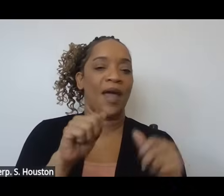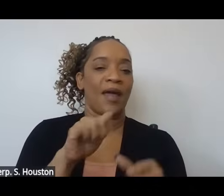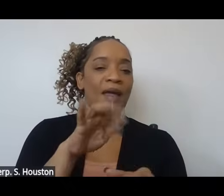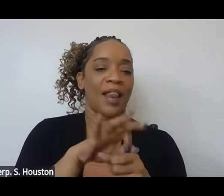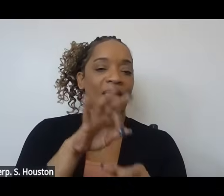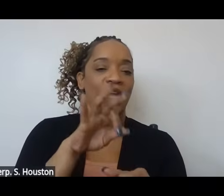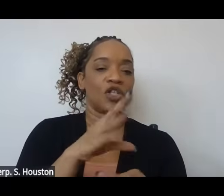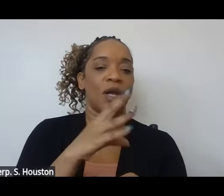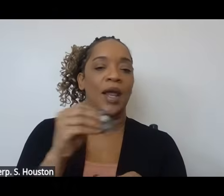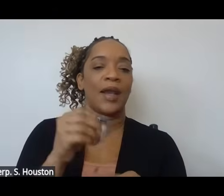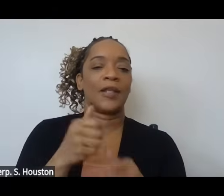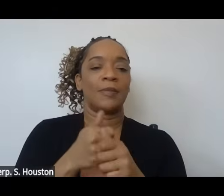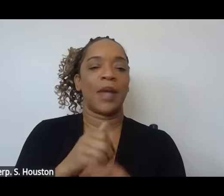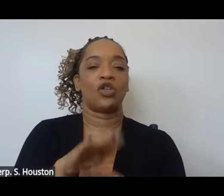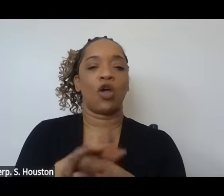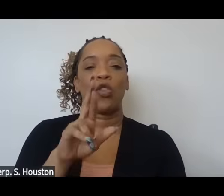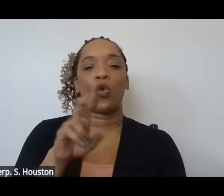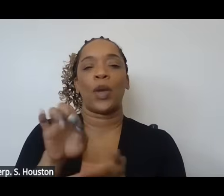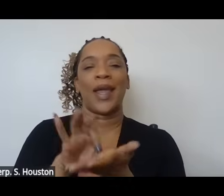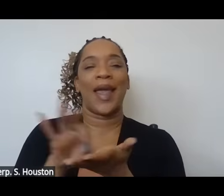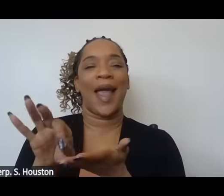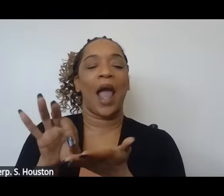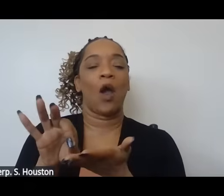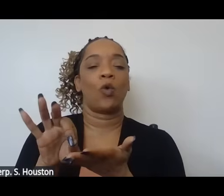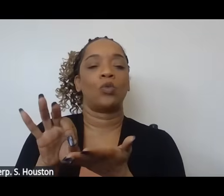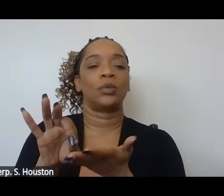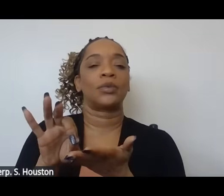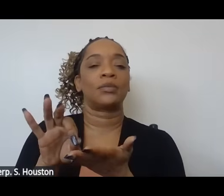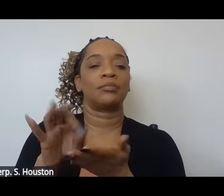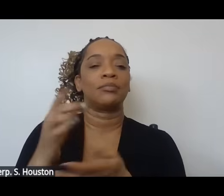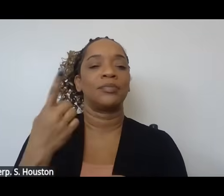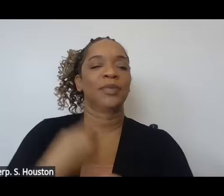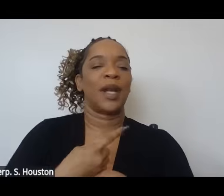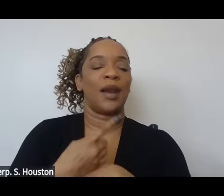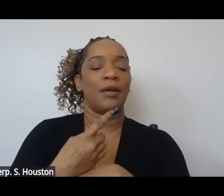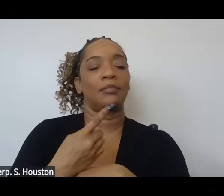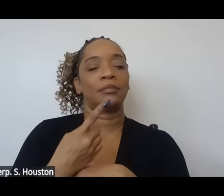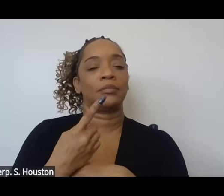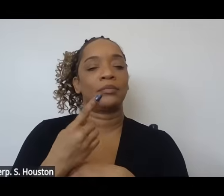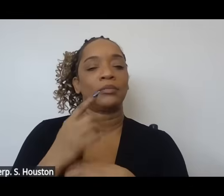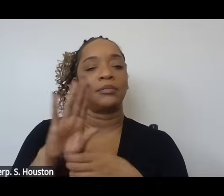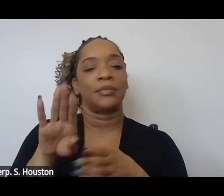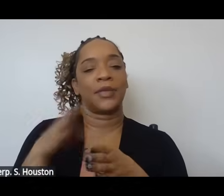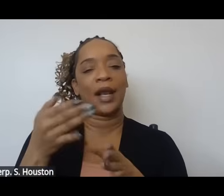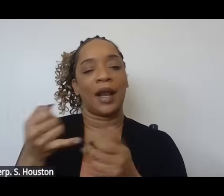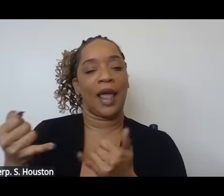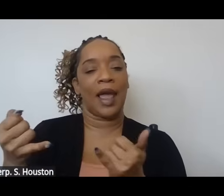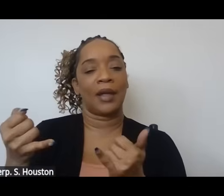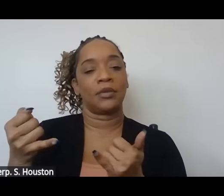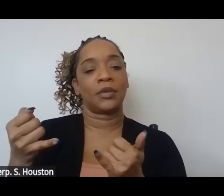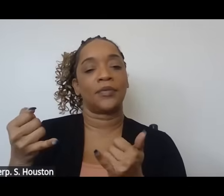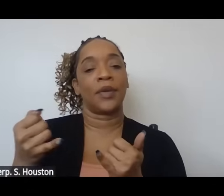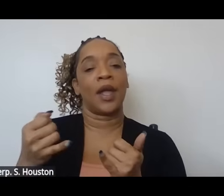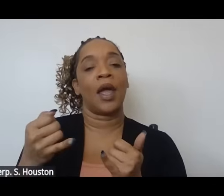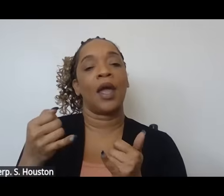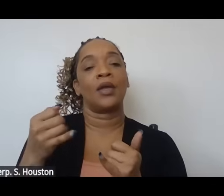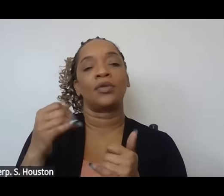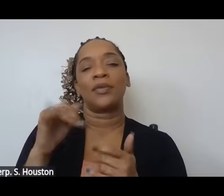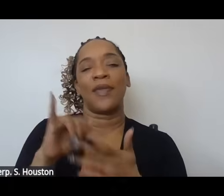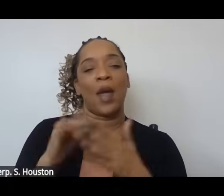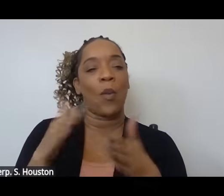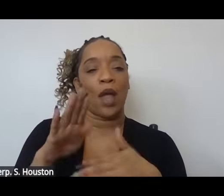deadlines after November, so that way it's all there. If there are dates on here that you know right now will not work, let me